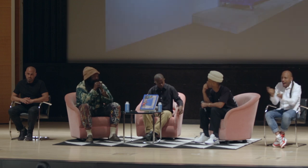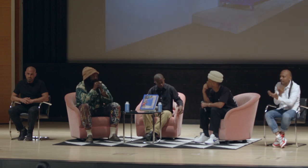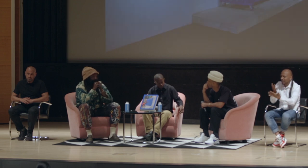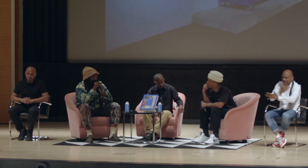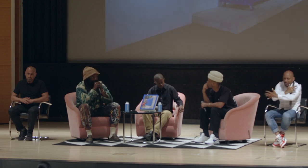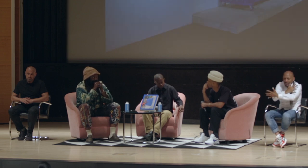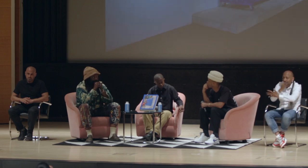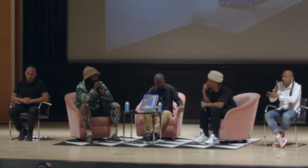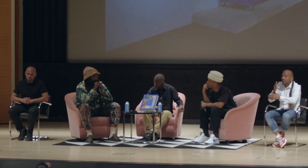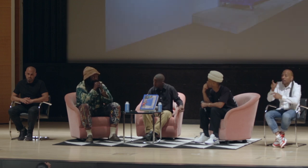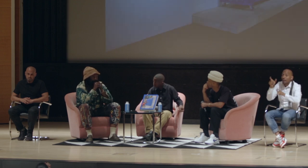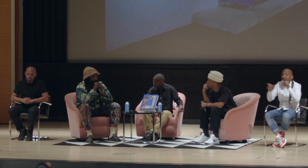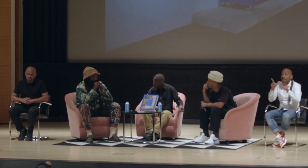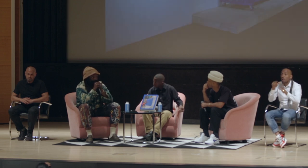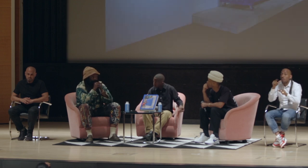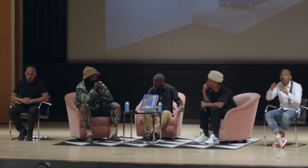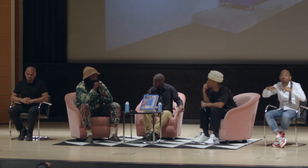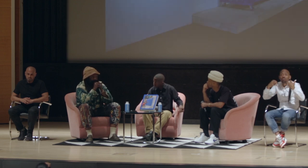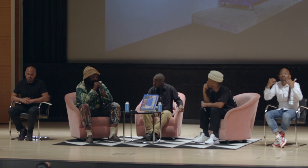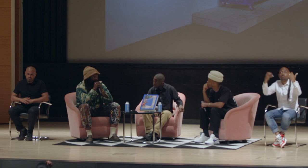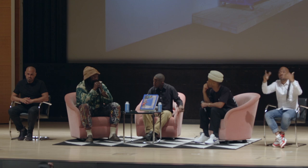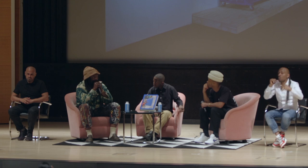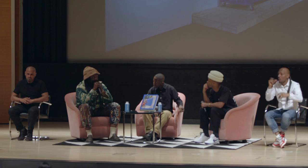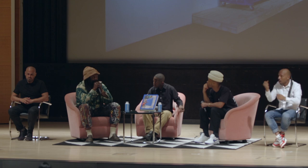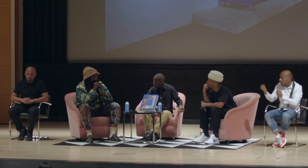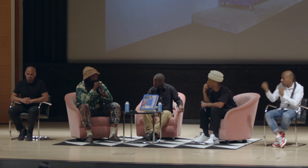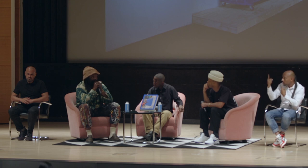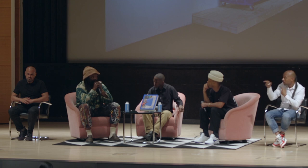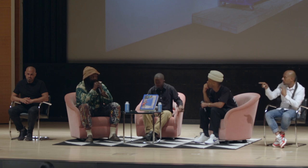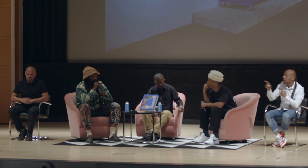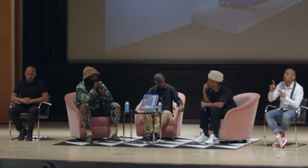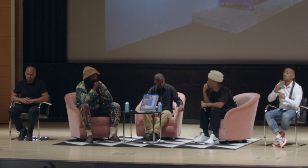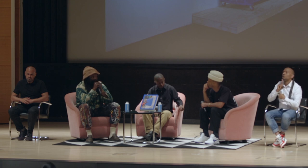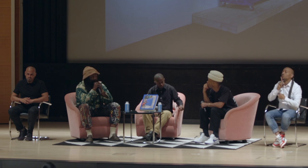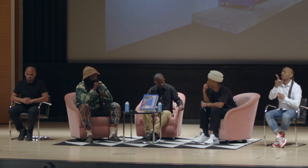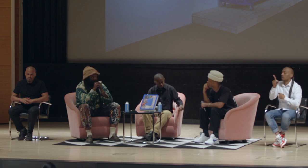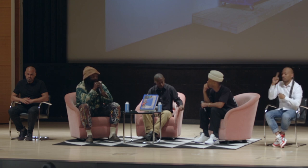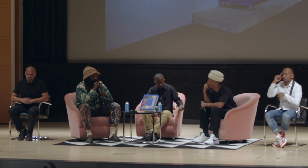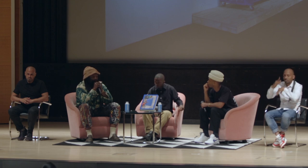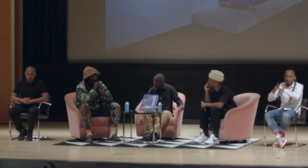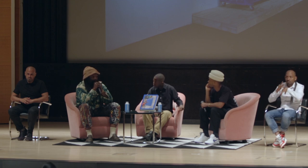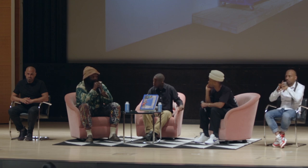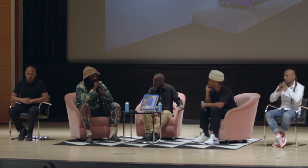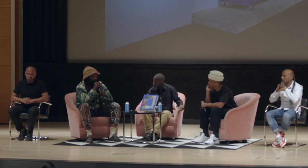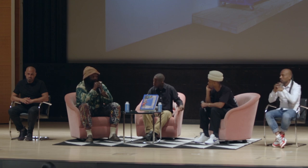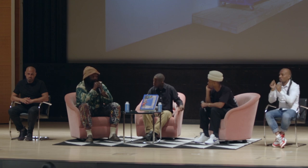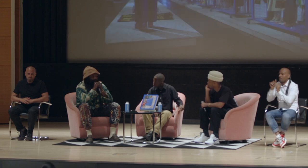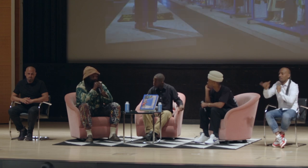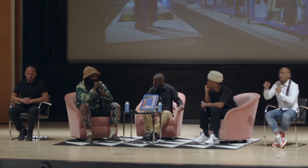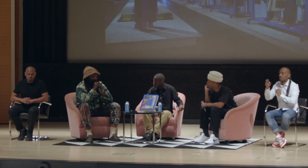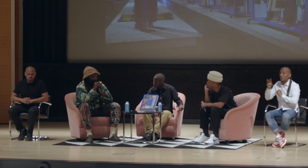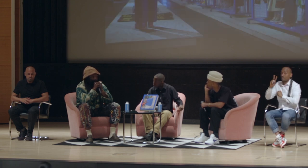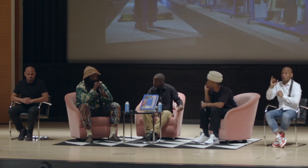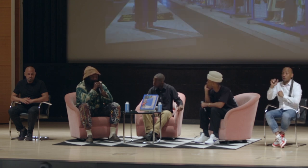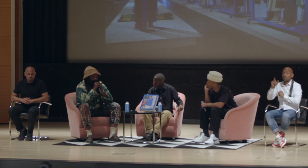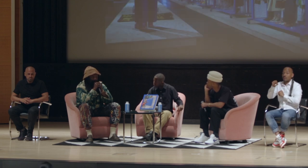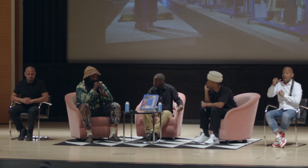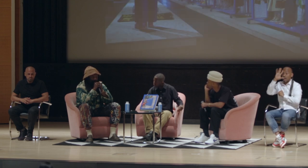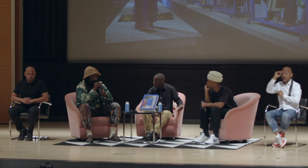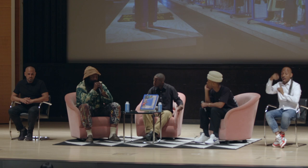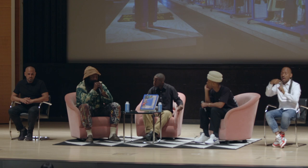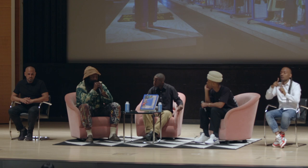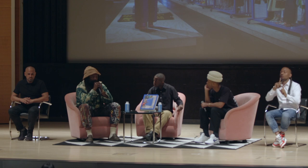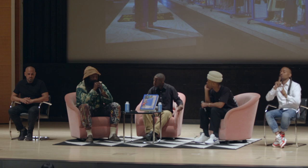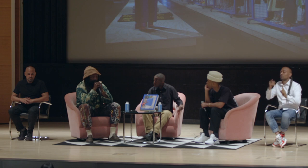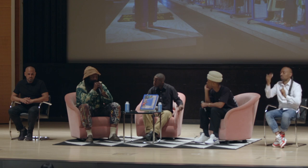who understand that become obsessed with it. And Virgil is one of those people. So probably one of the most important parts of